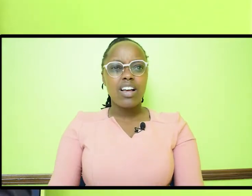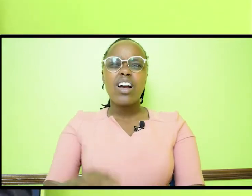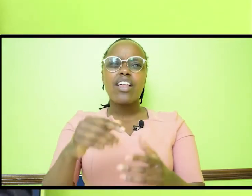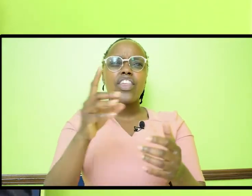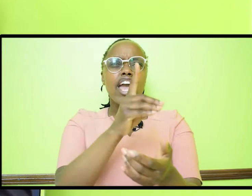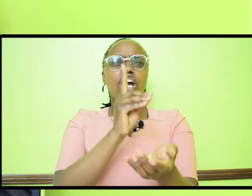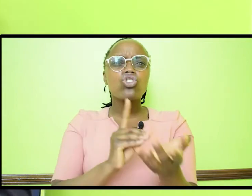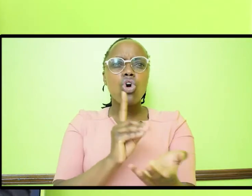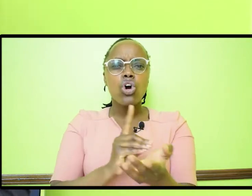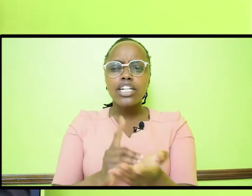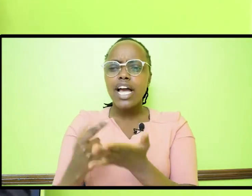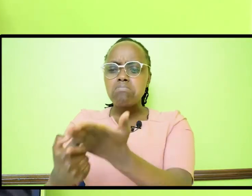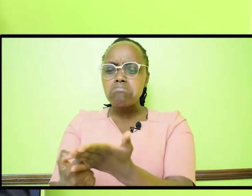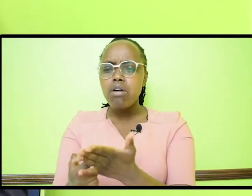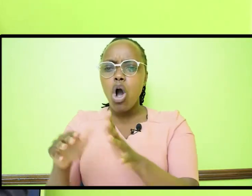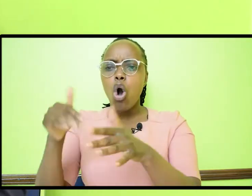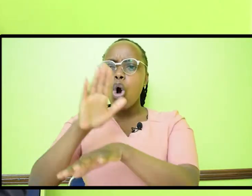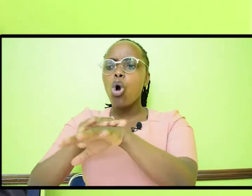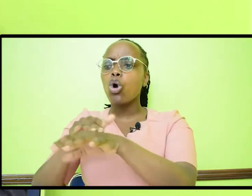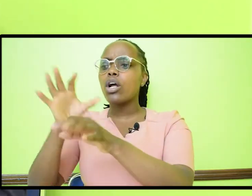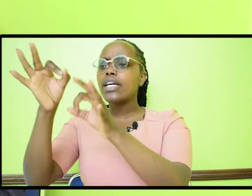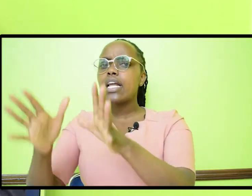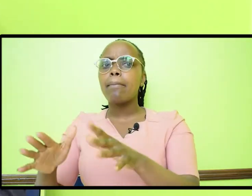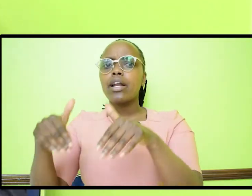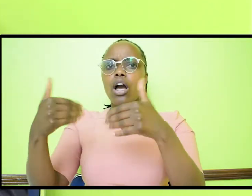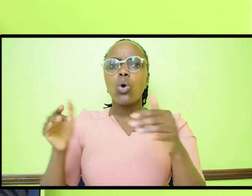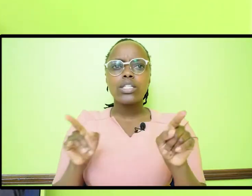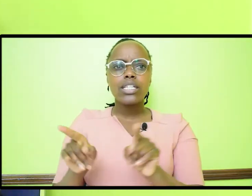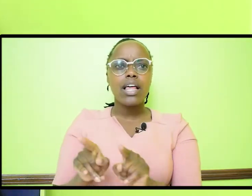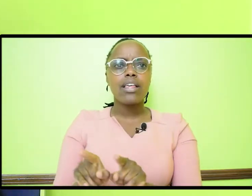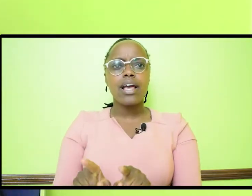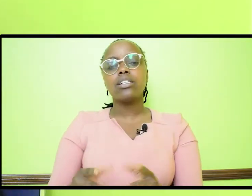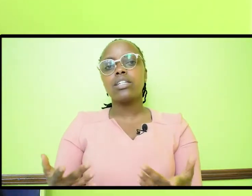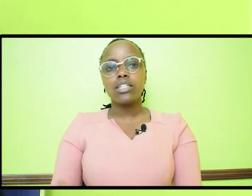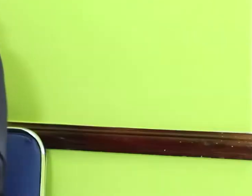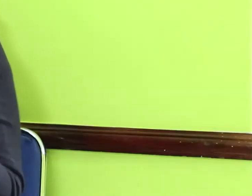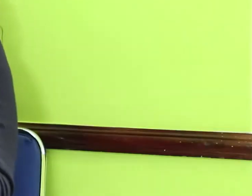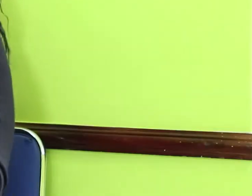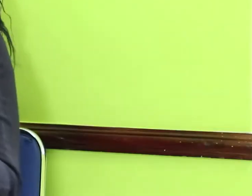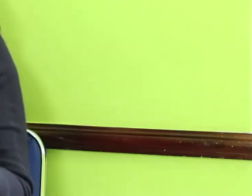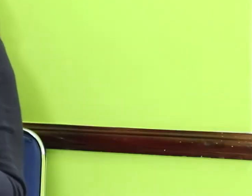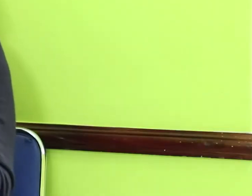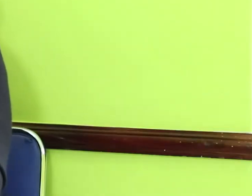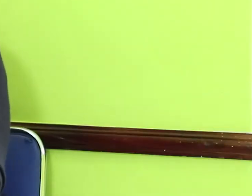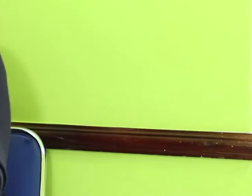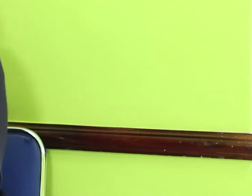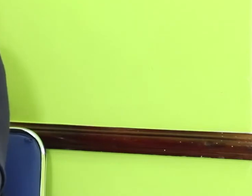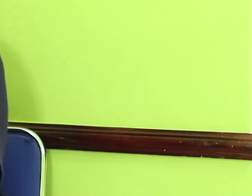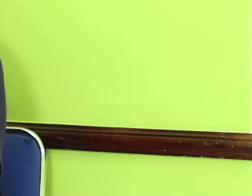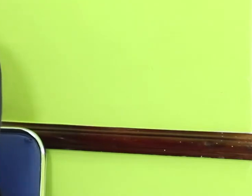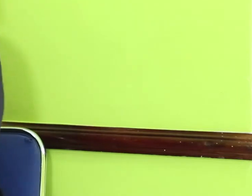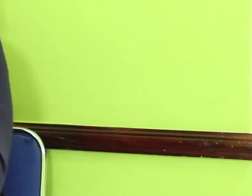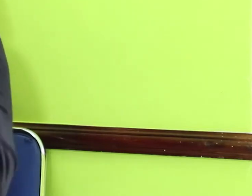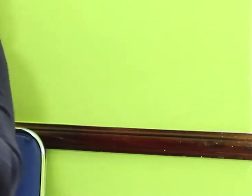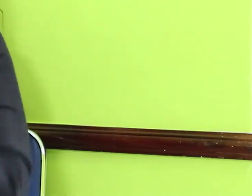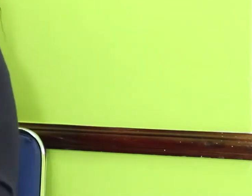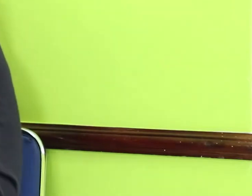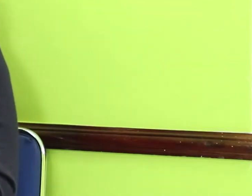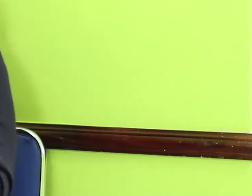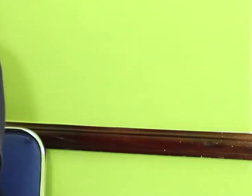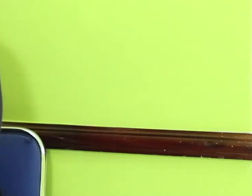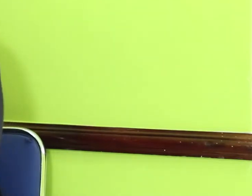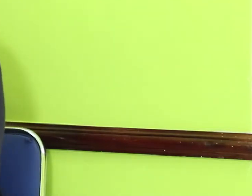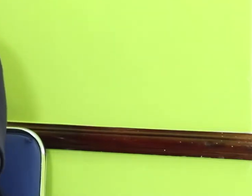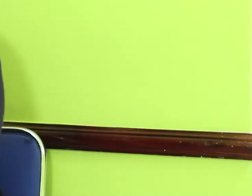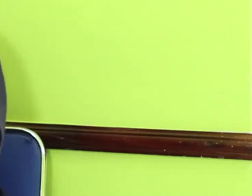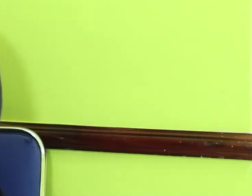The doctor wrote to you or called an interpreter to interpret for you or your sister? Yeah, he just wrote to me.